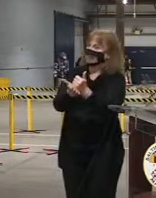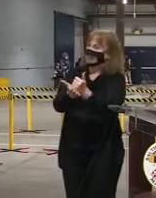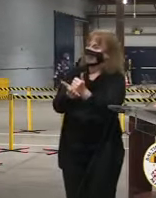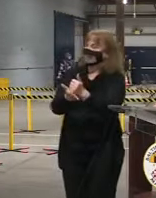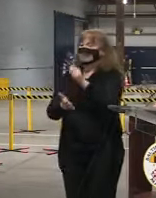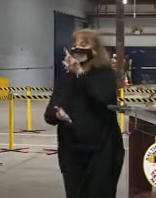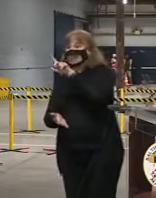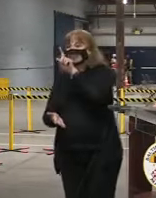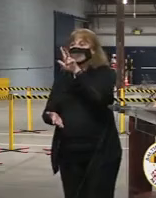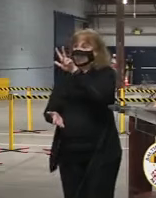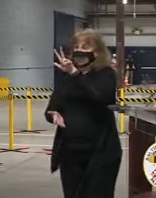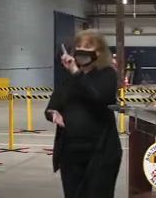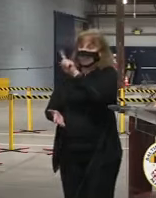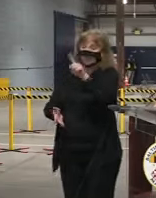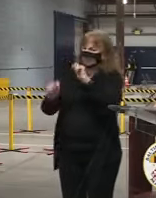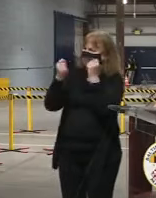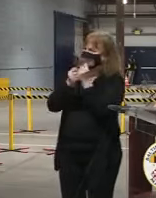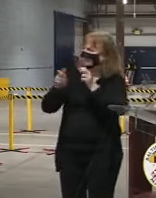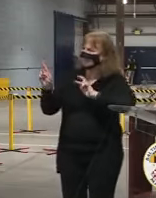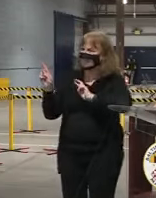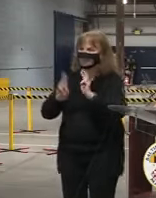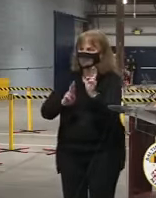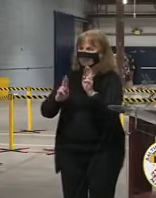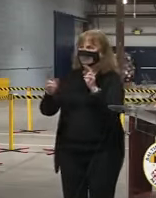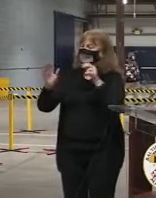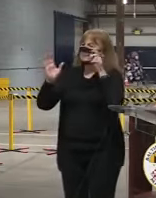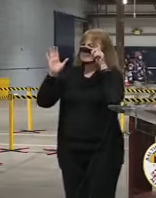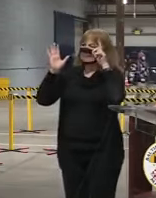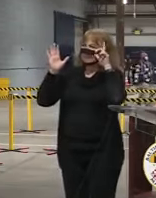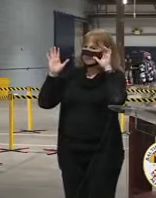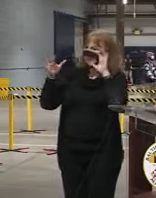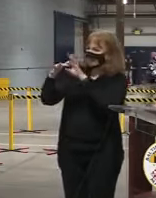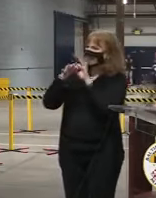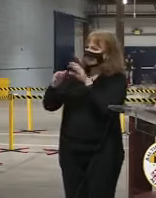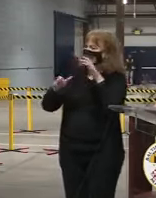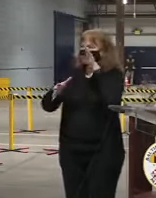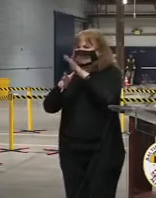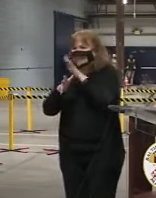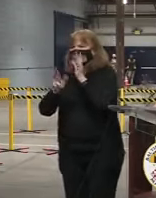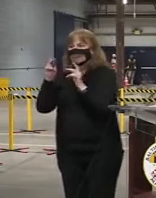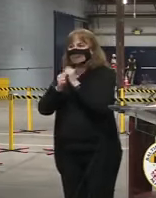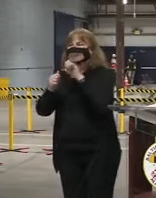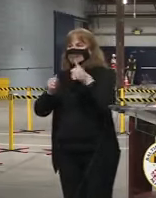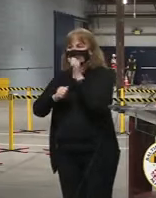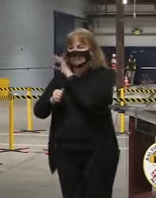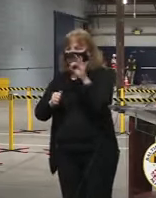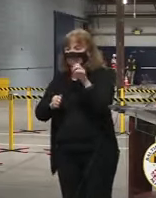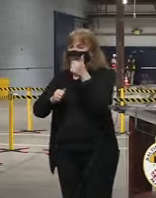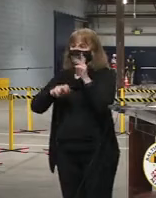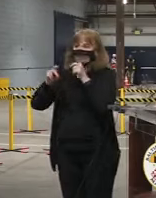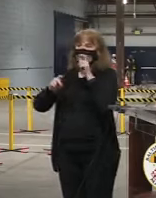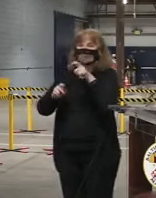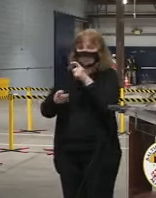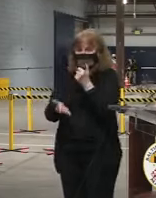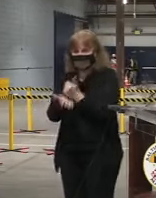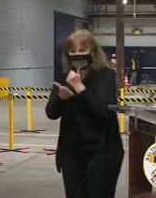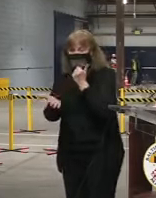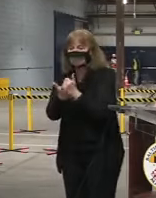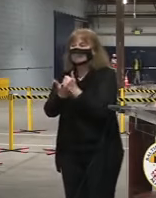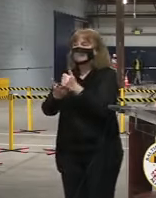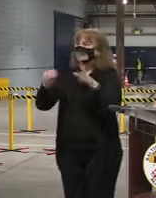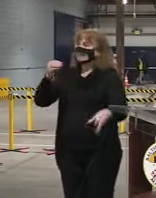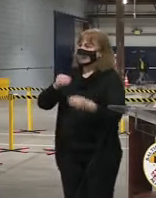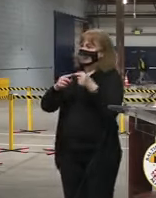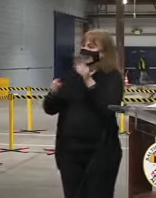Our 311 team is ready to connect seniors with other staff or those who need assistance to be added